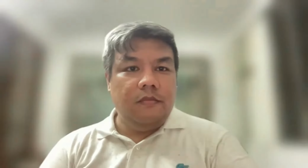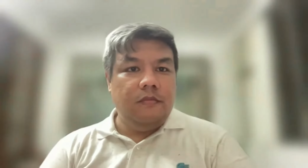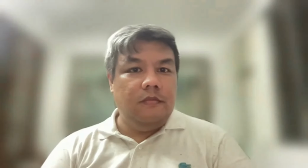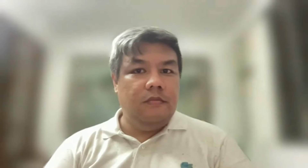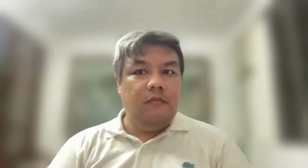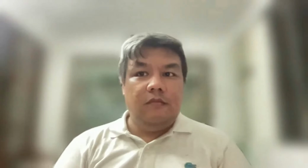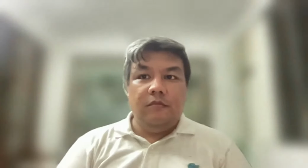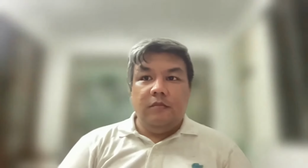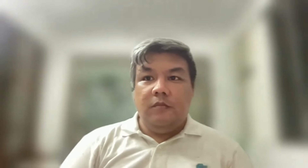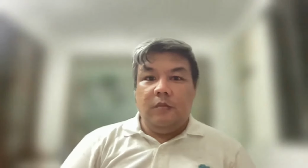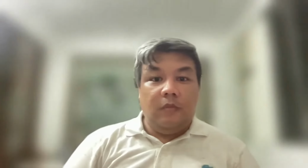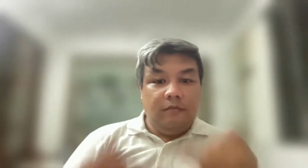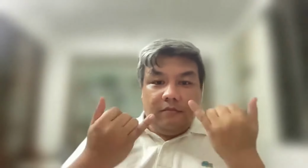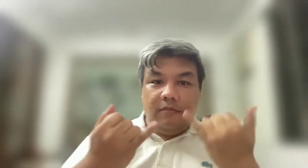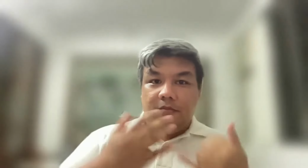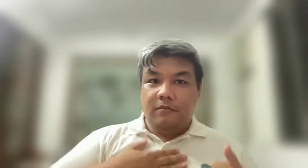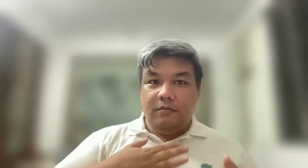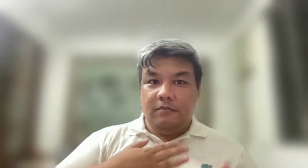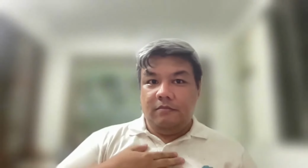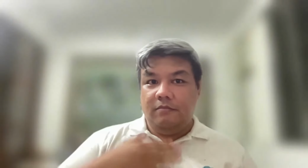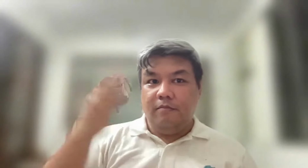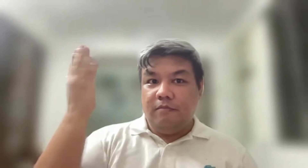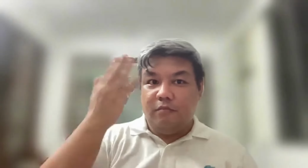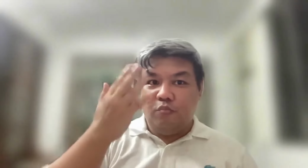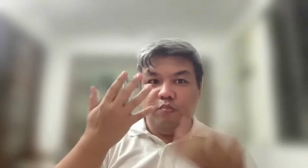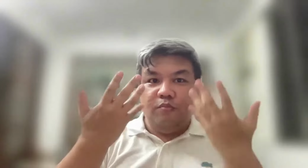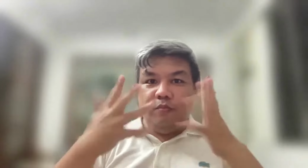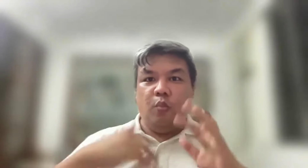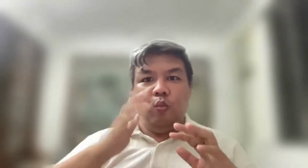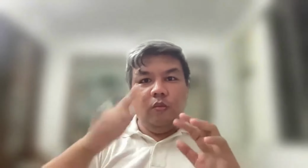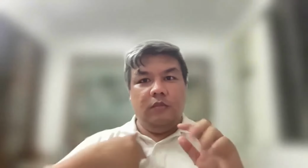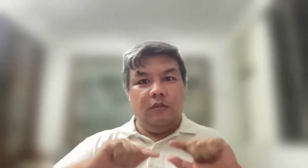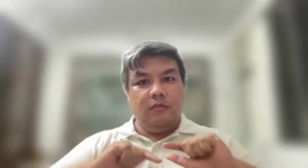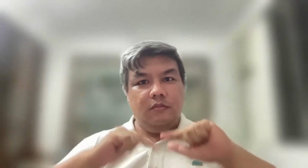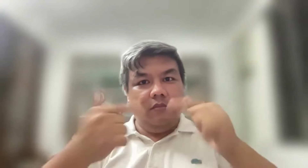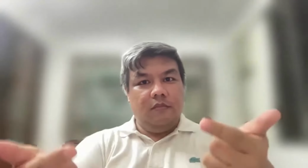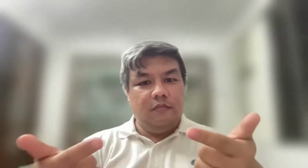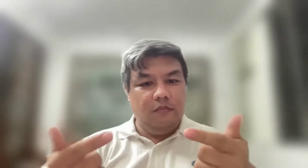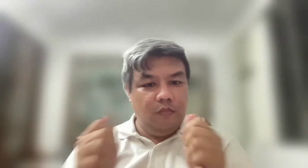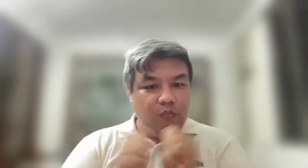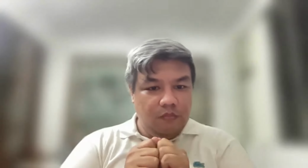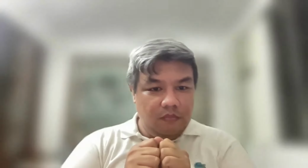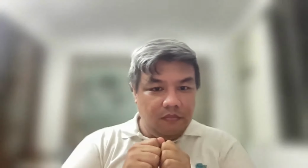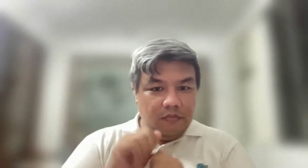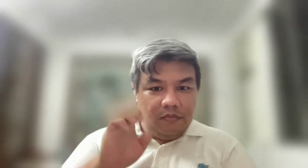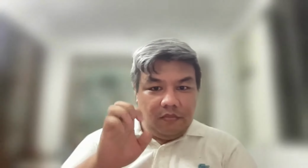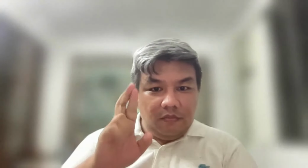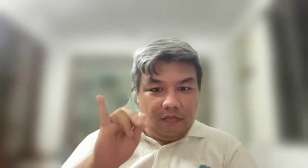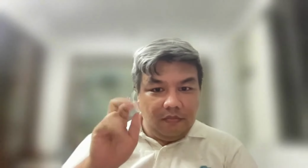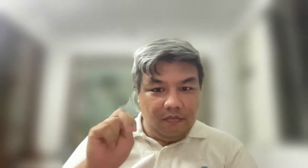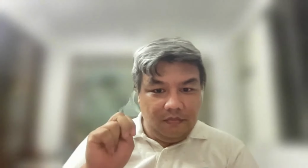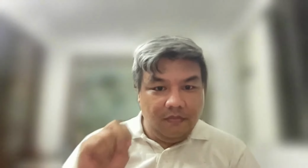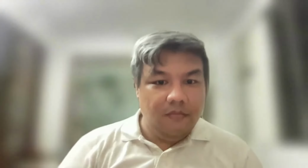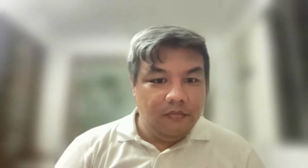became strong readers by doing this and by using all these materials. And now